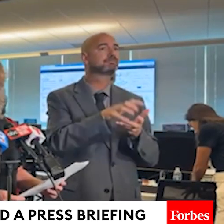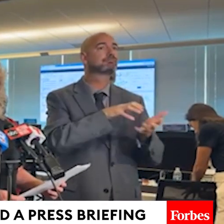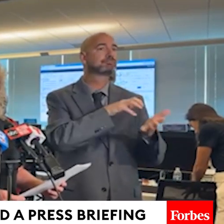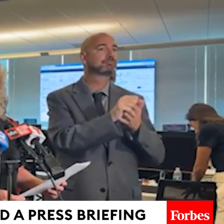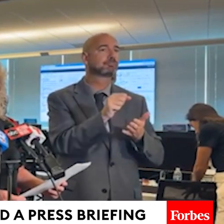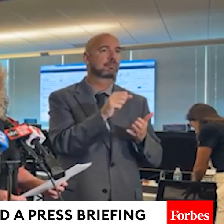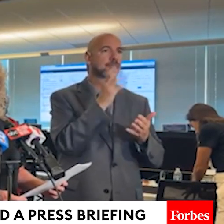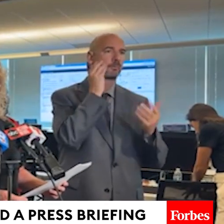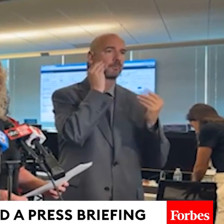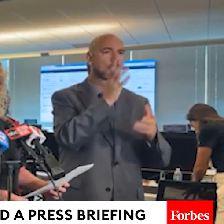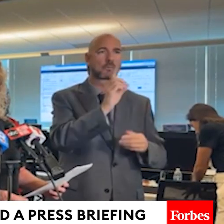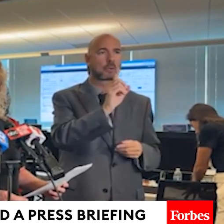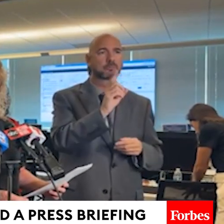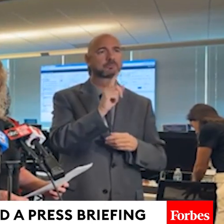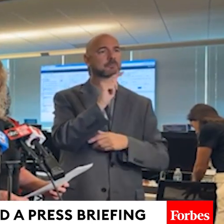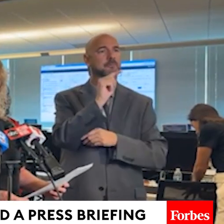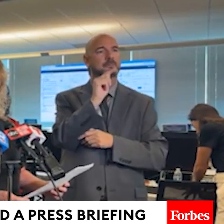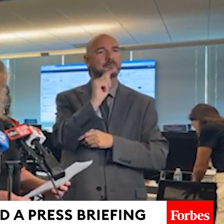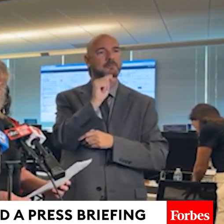at